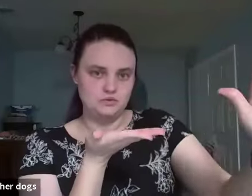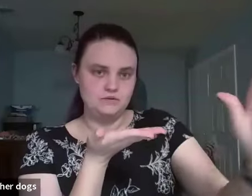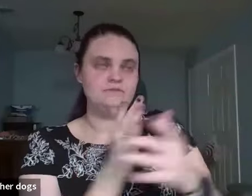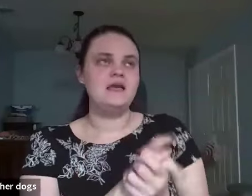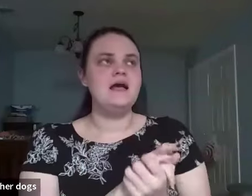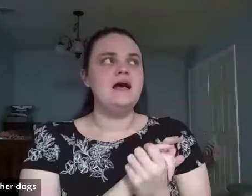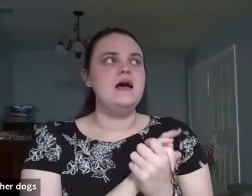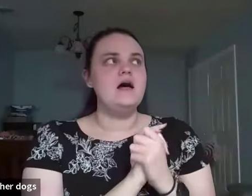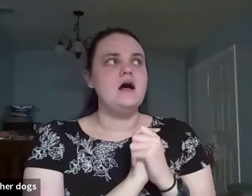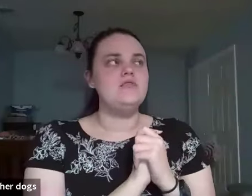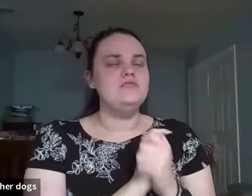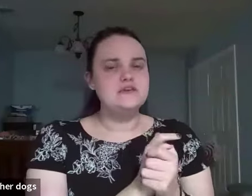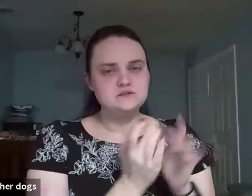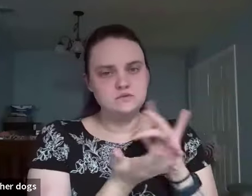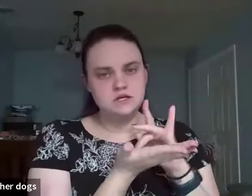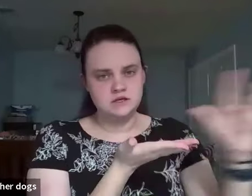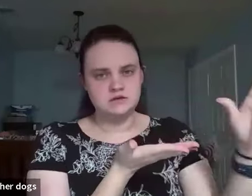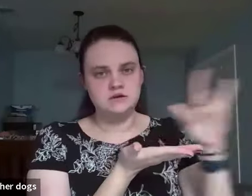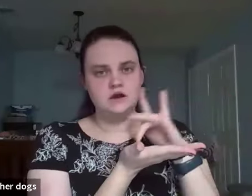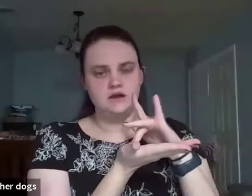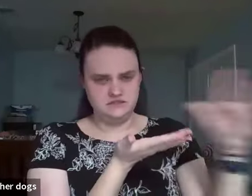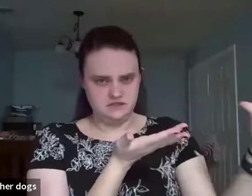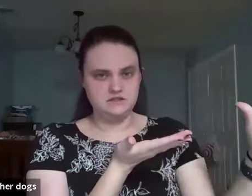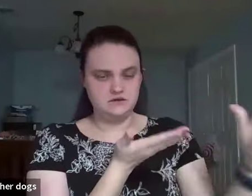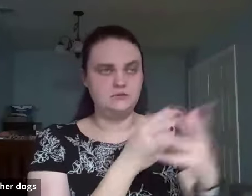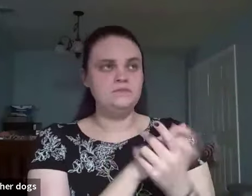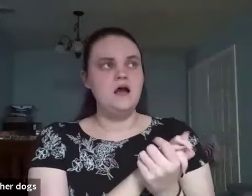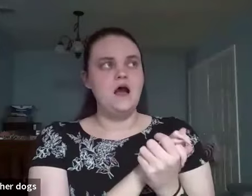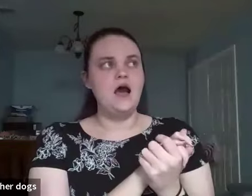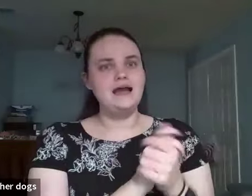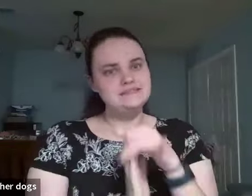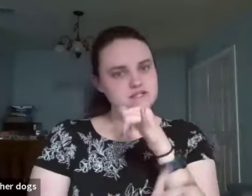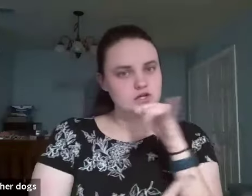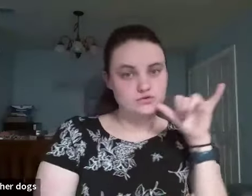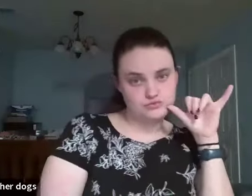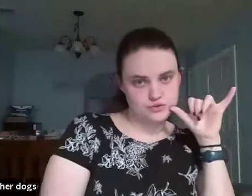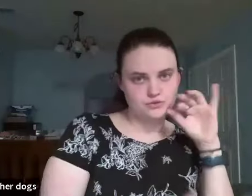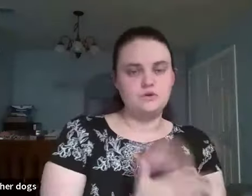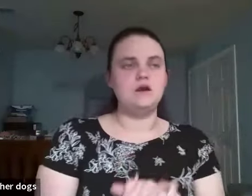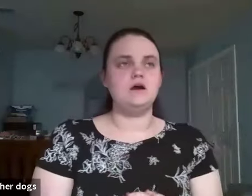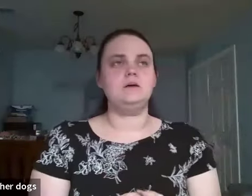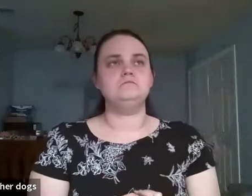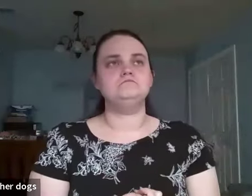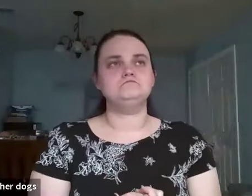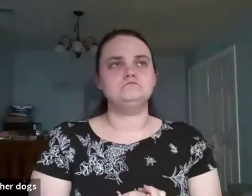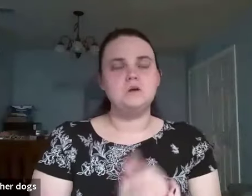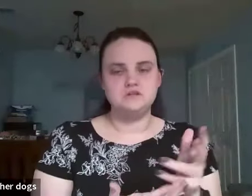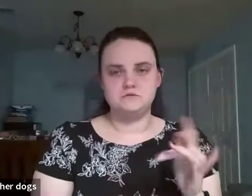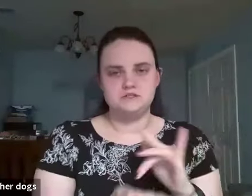rude. This one I see too. I tend to go with rude. A couple different